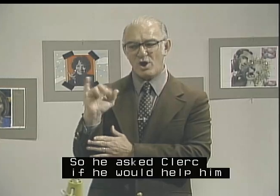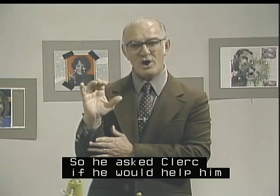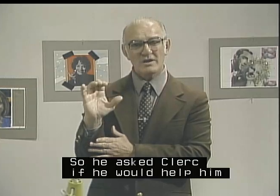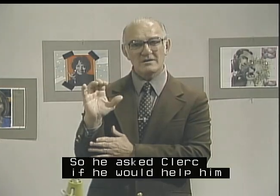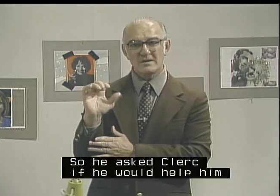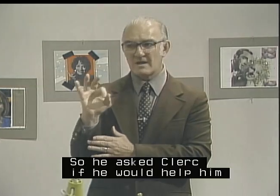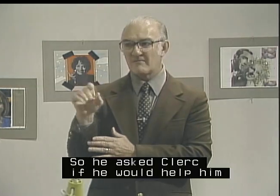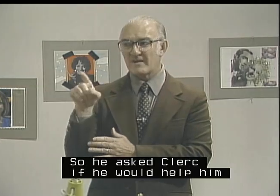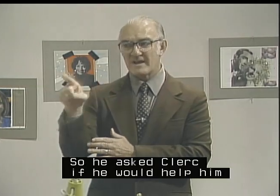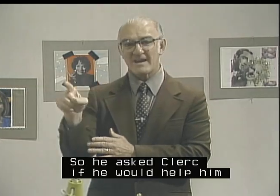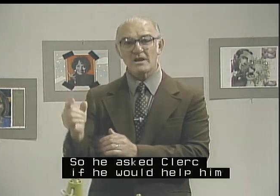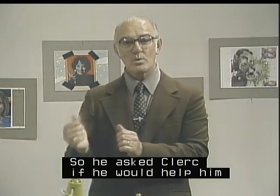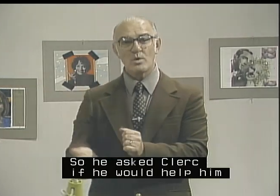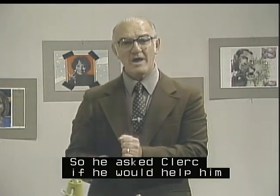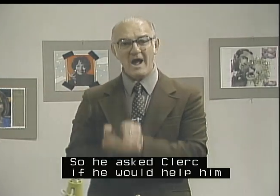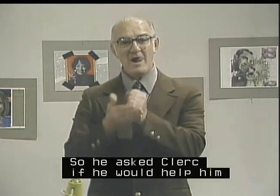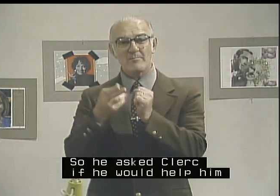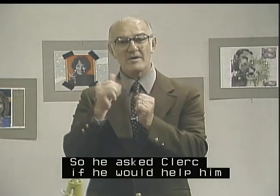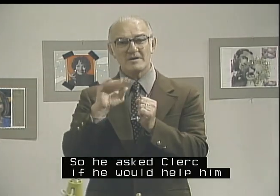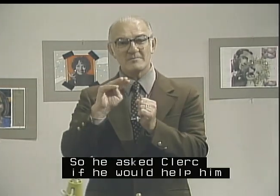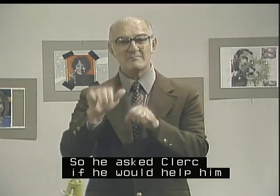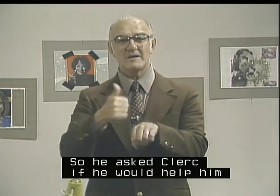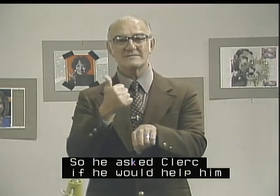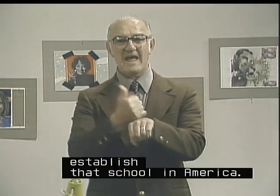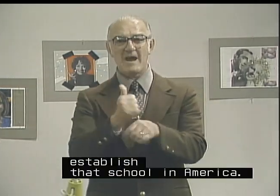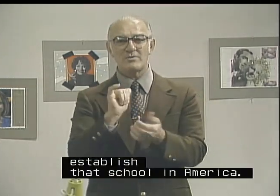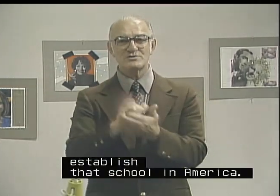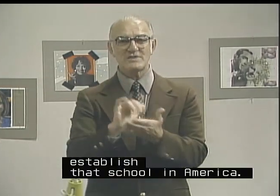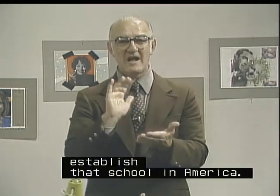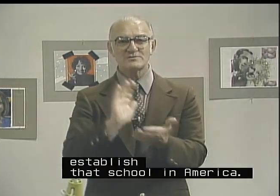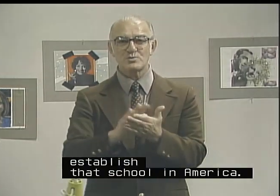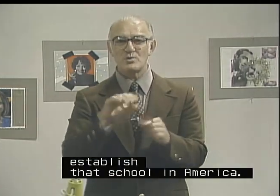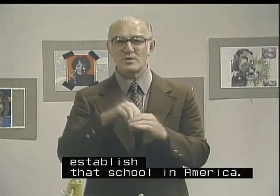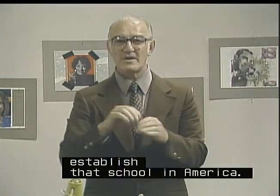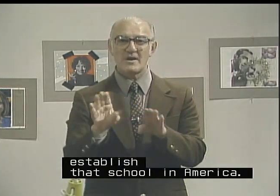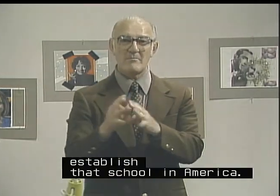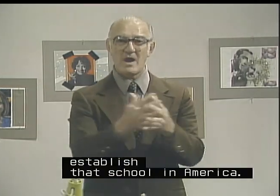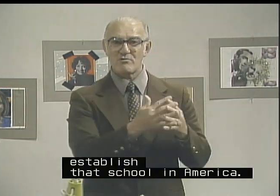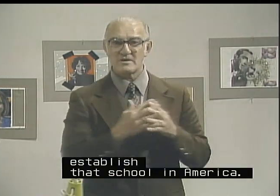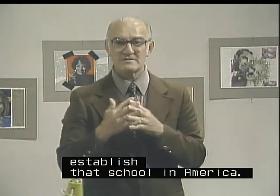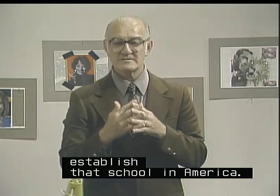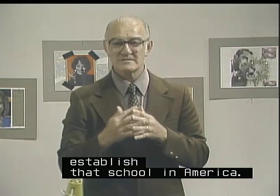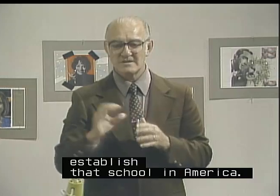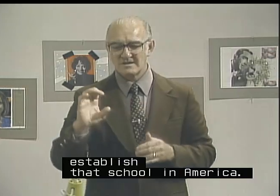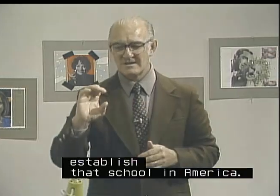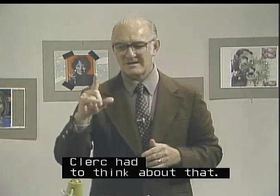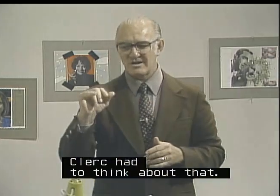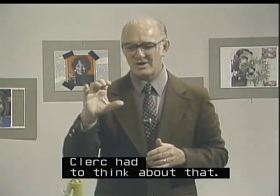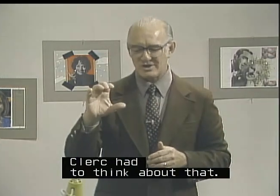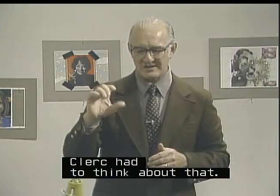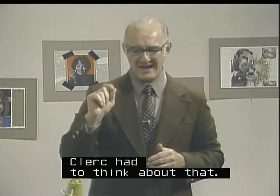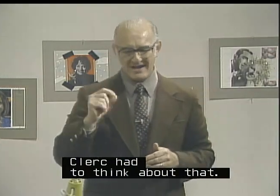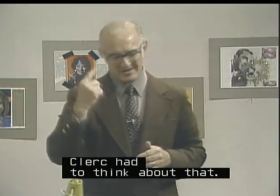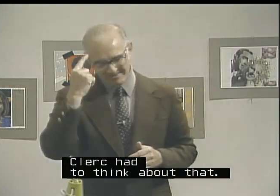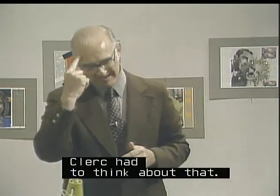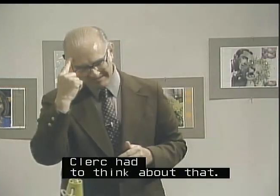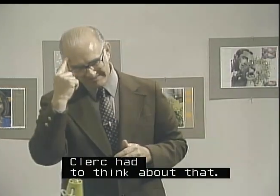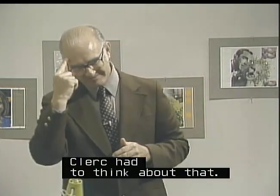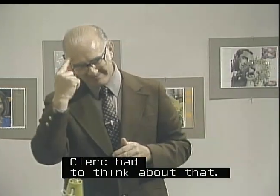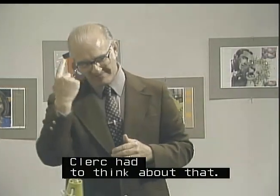Clark if he would help him establish that school in America. Clark had to think